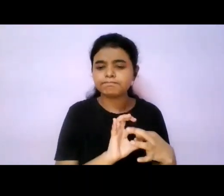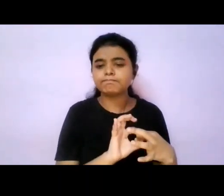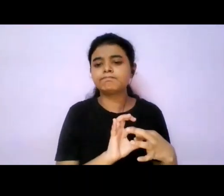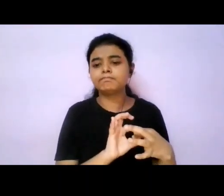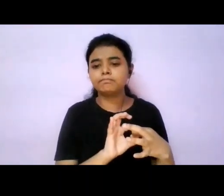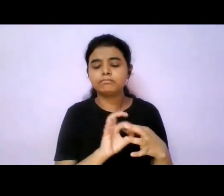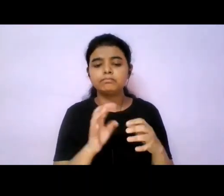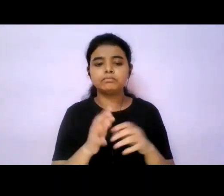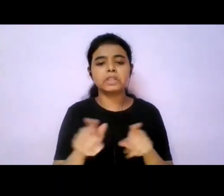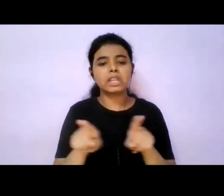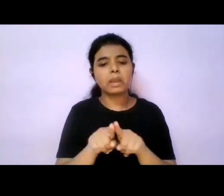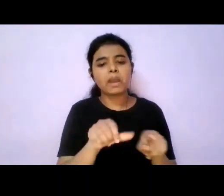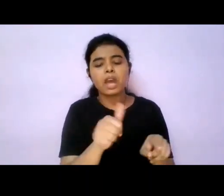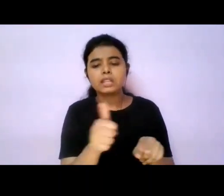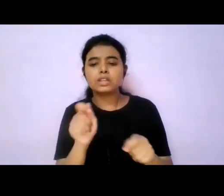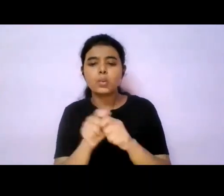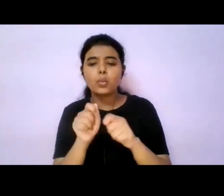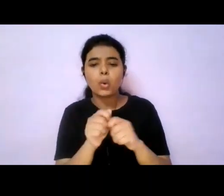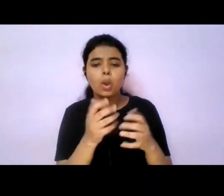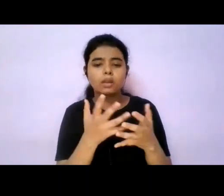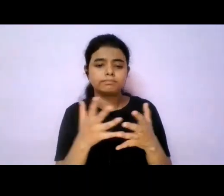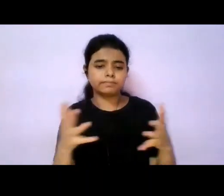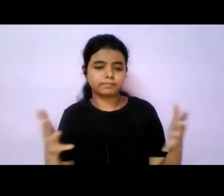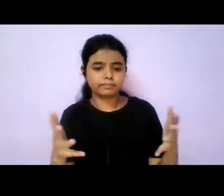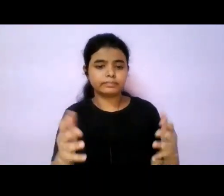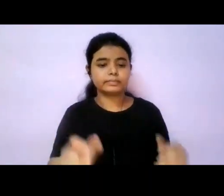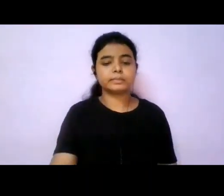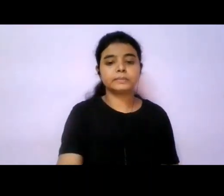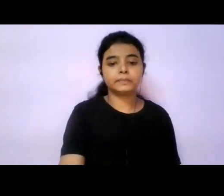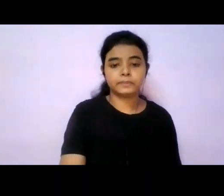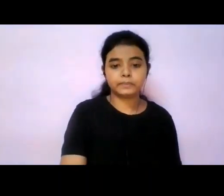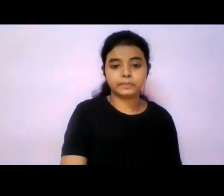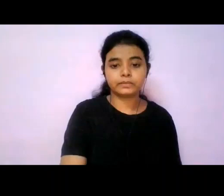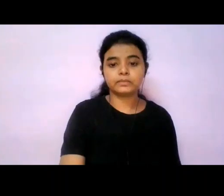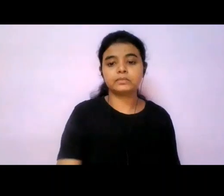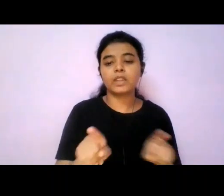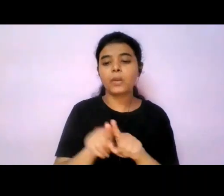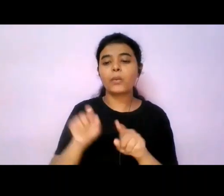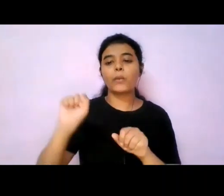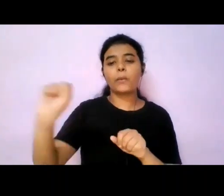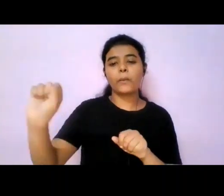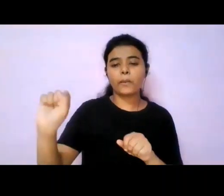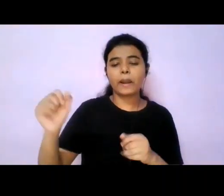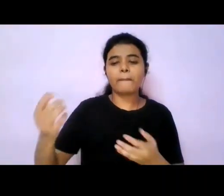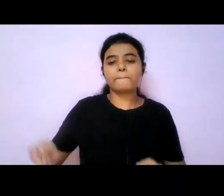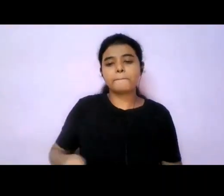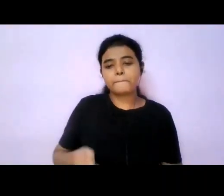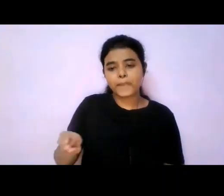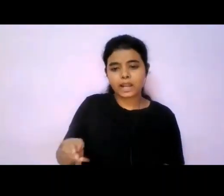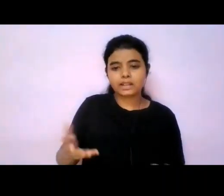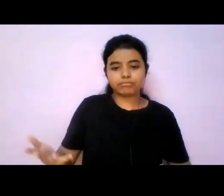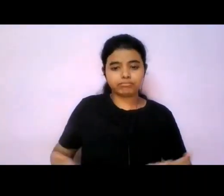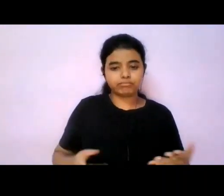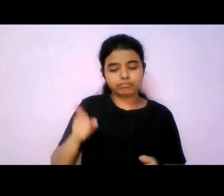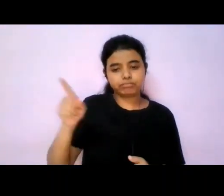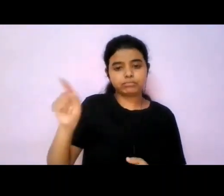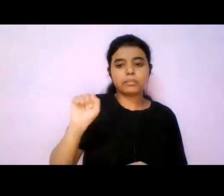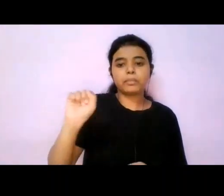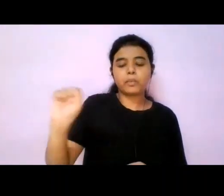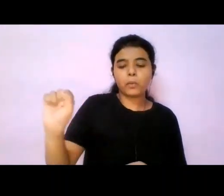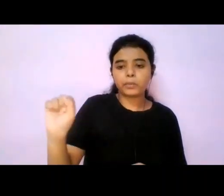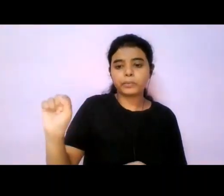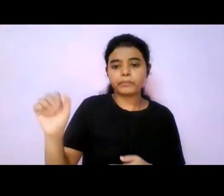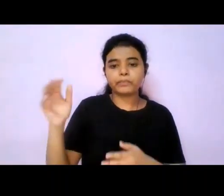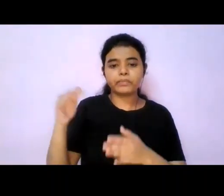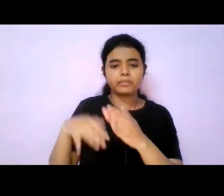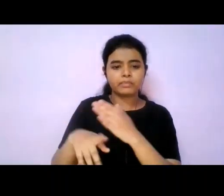the machine, a takeaway curry from the local Bangladeshi restaurant, falling into one's own bed,